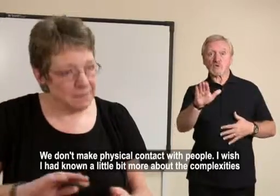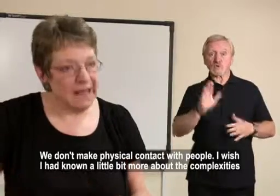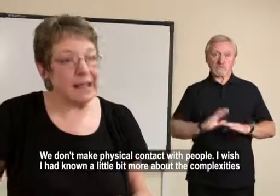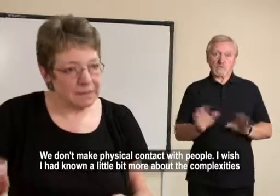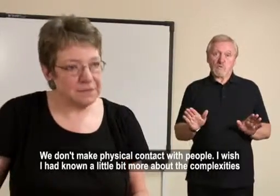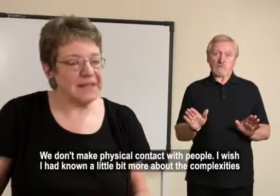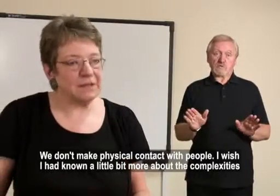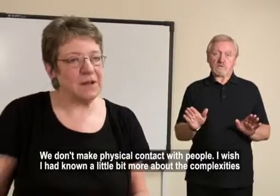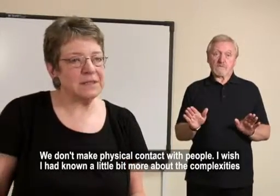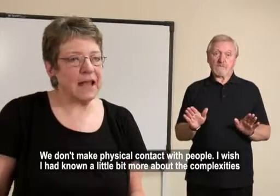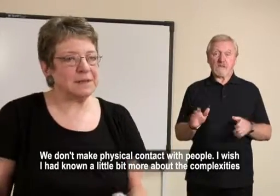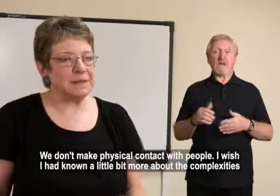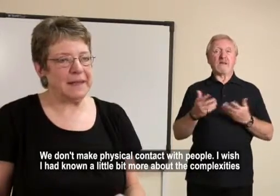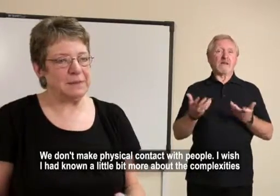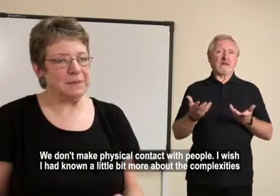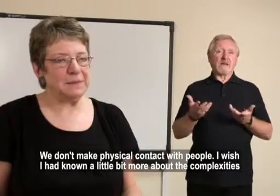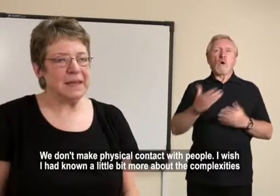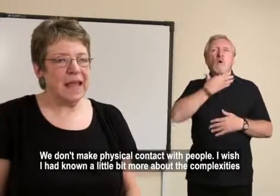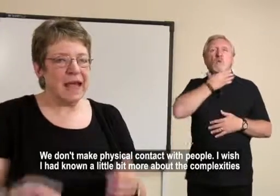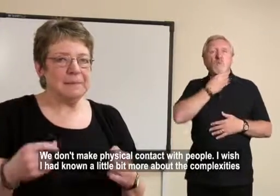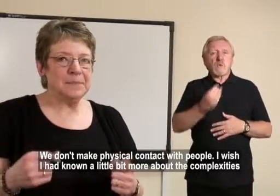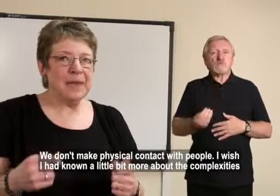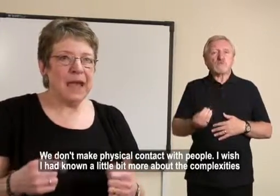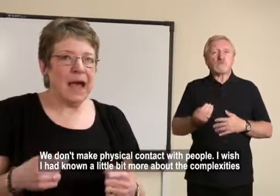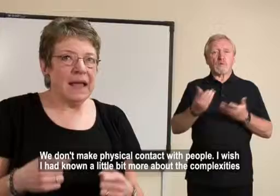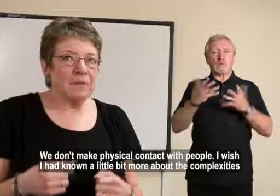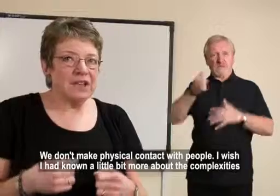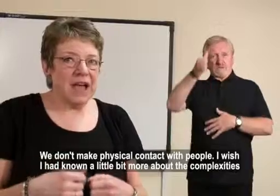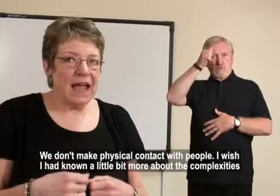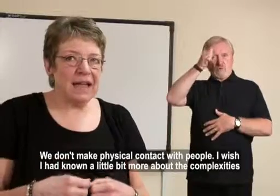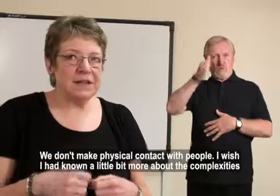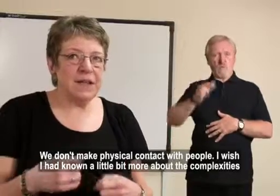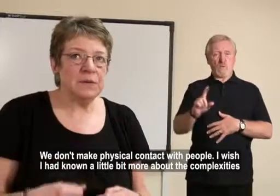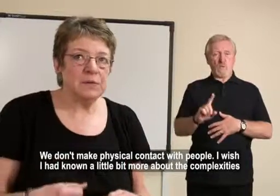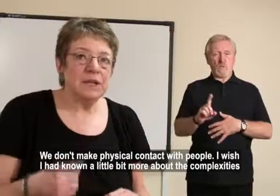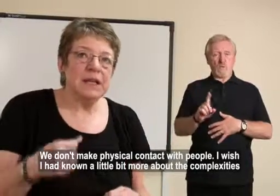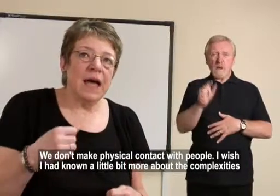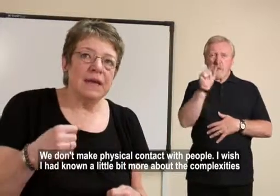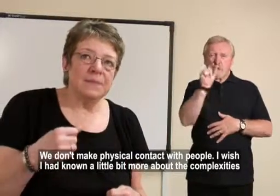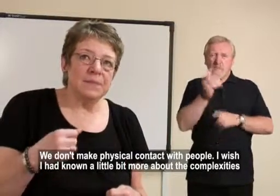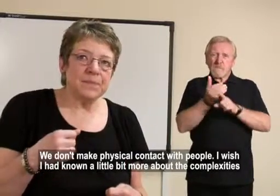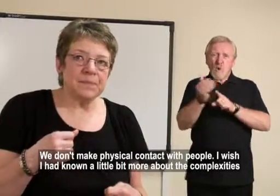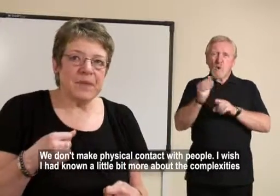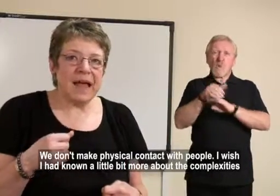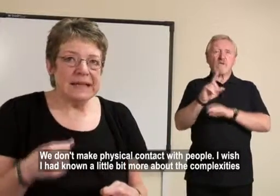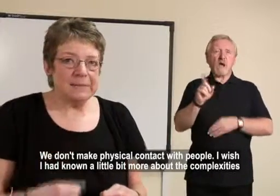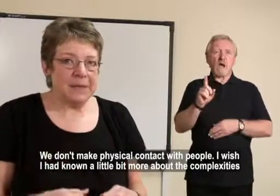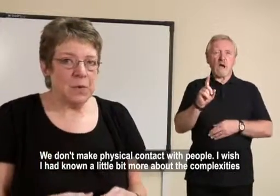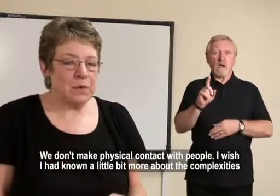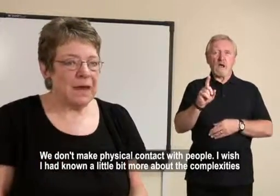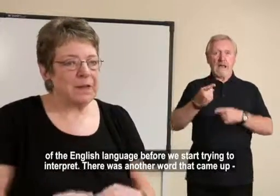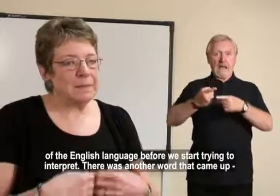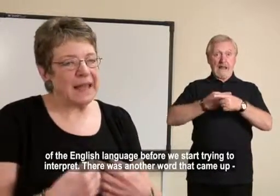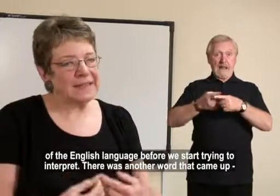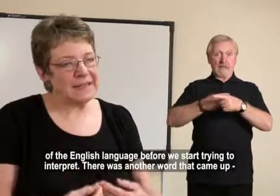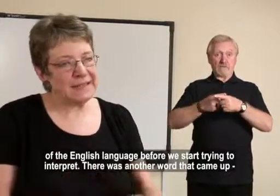We don't make physical contact with people. I wish I had known a little bit